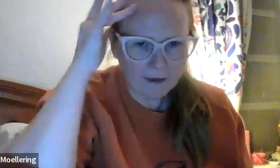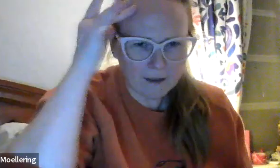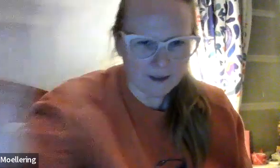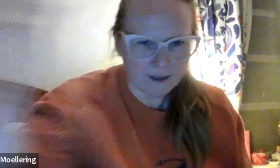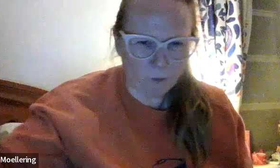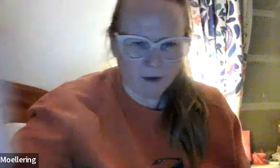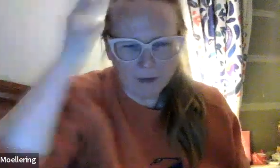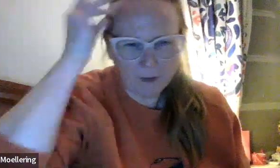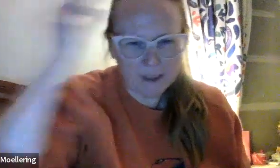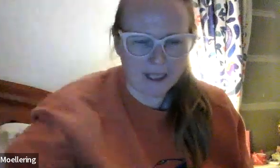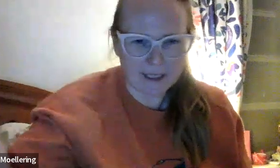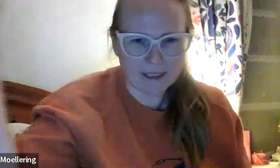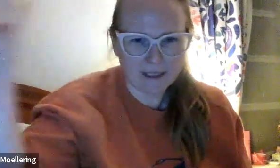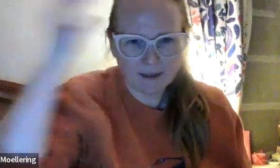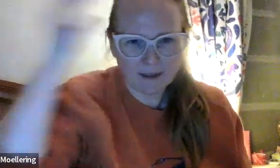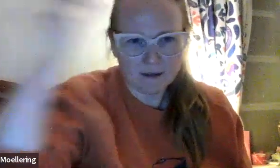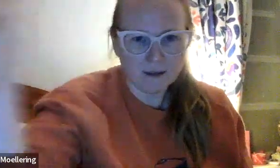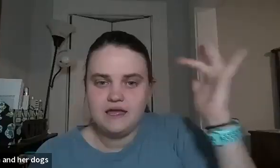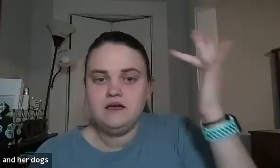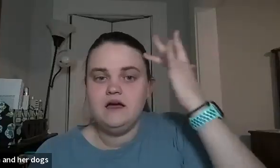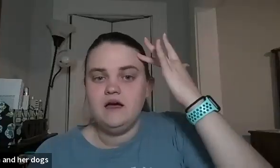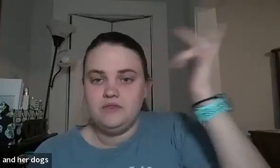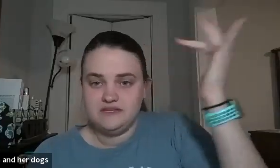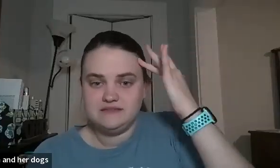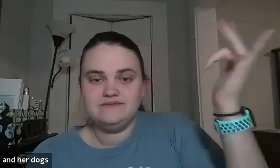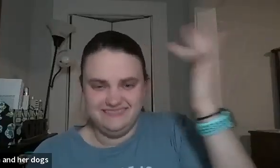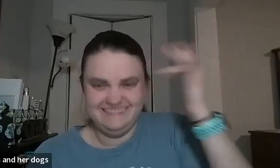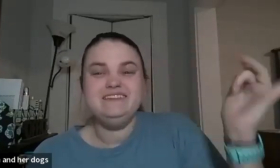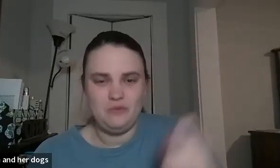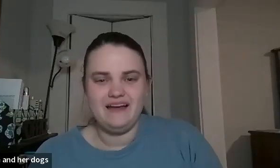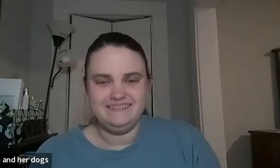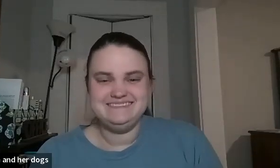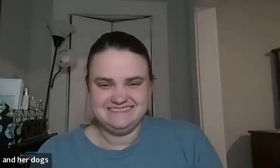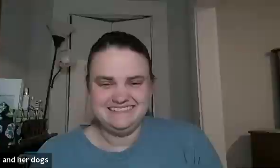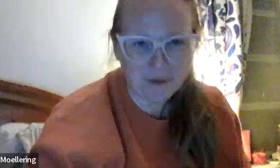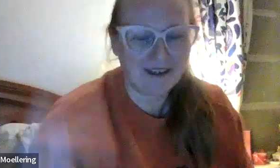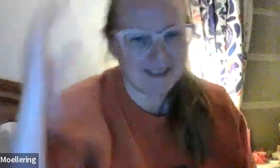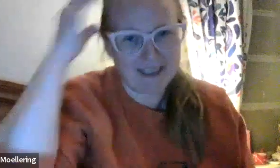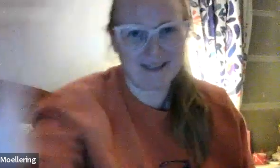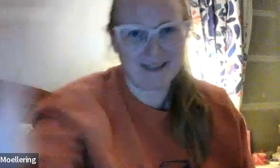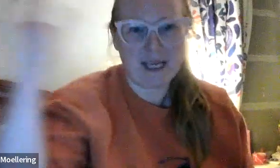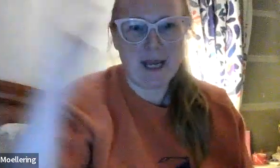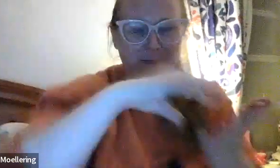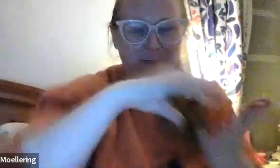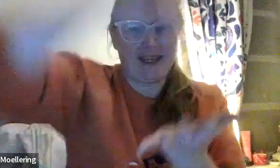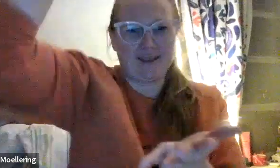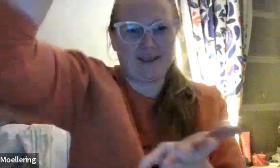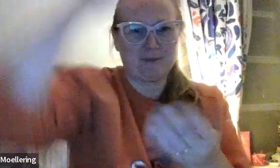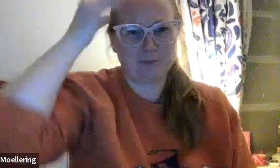isn't this why? Wait, what is this? Why? Why? Yeah. Why? That's so weird. It's the same like.